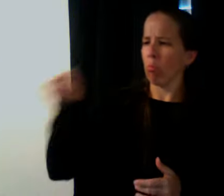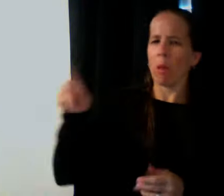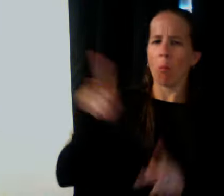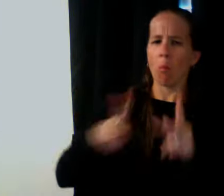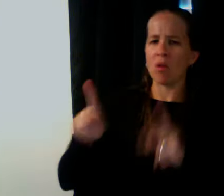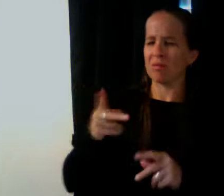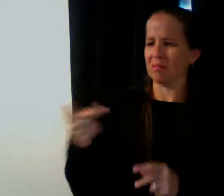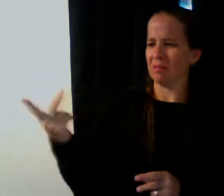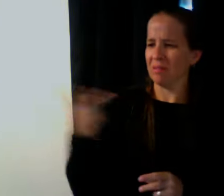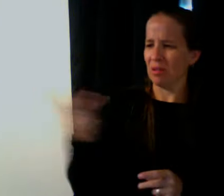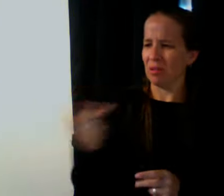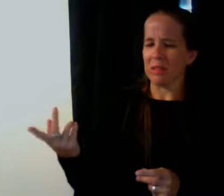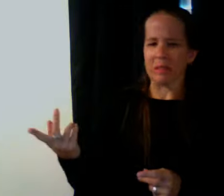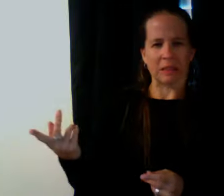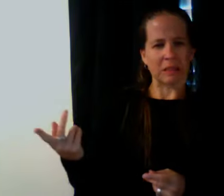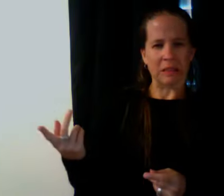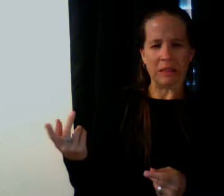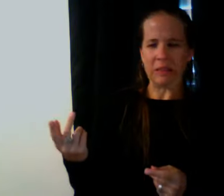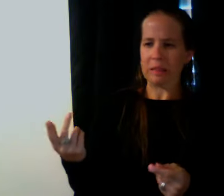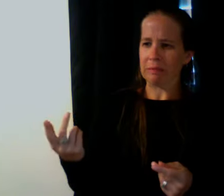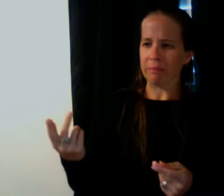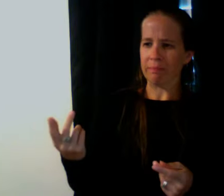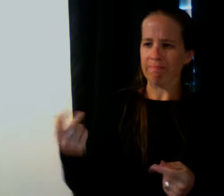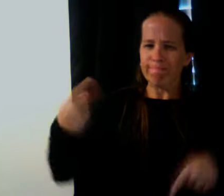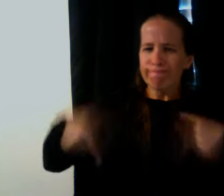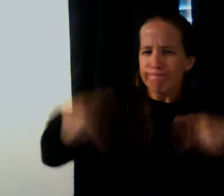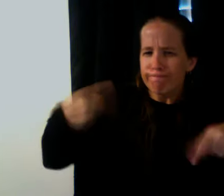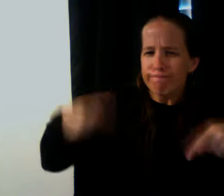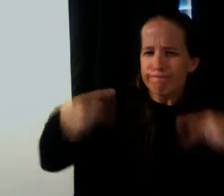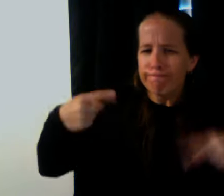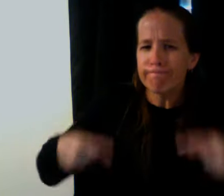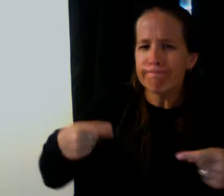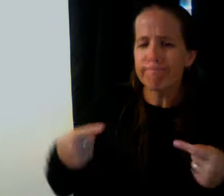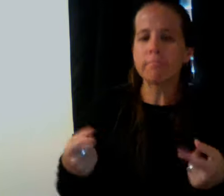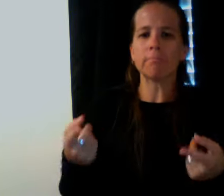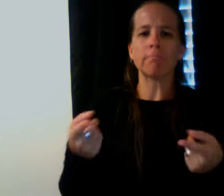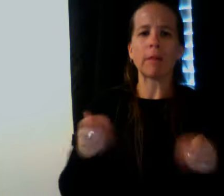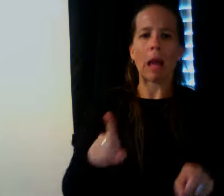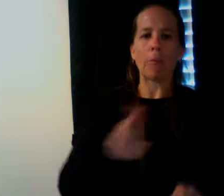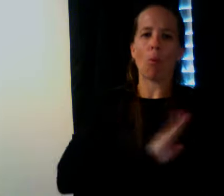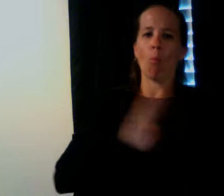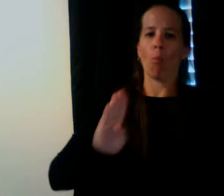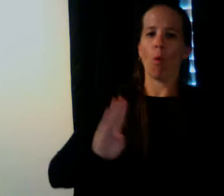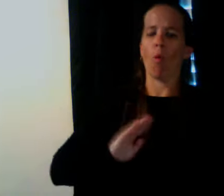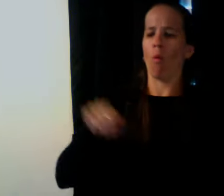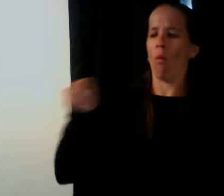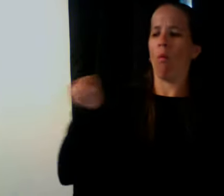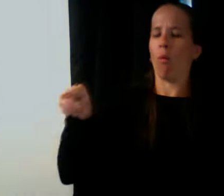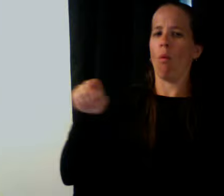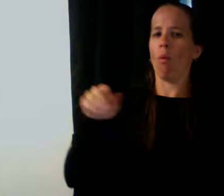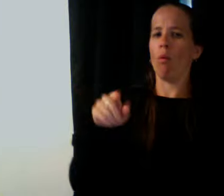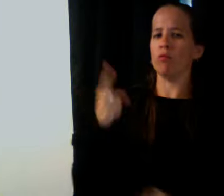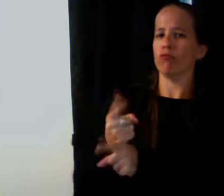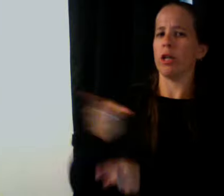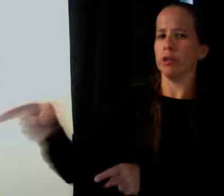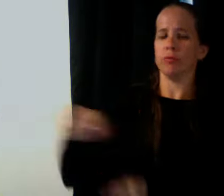we did, our board of directors sided with him. And so at 30, I was out, and very publicly out. What had been the